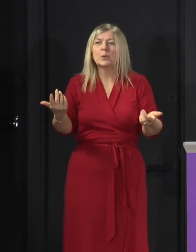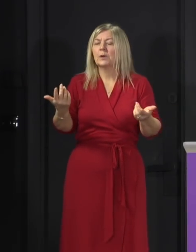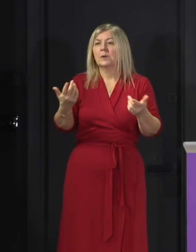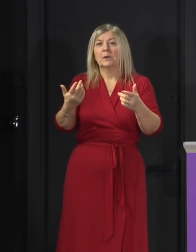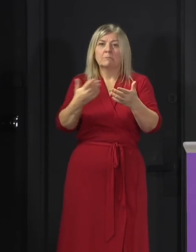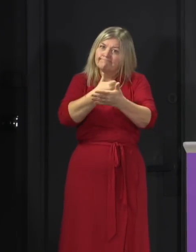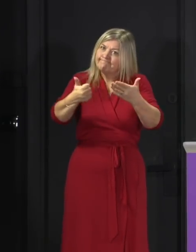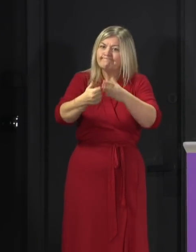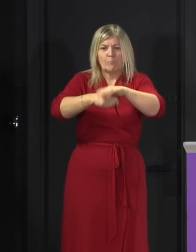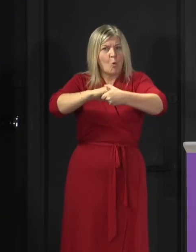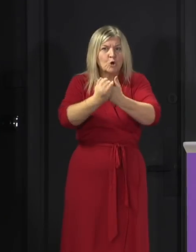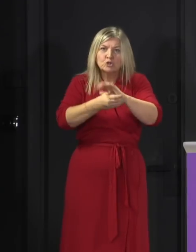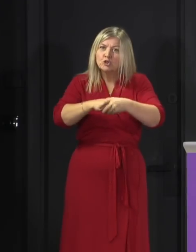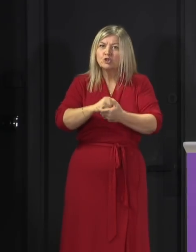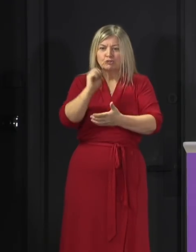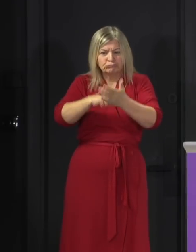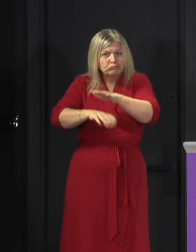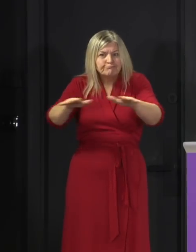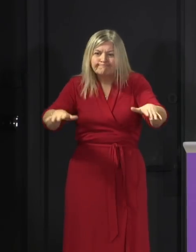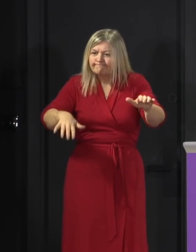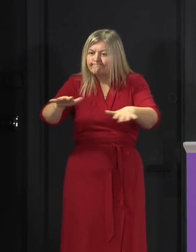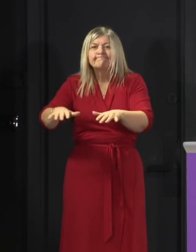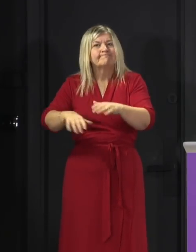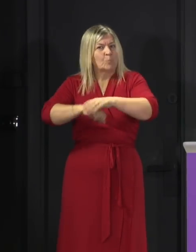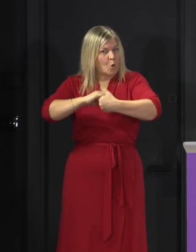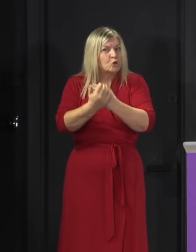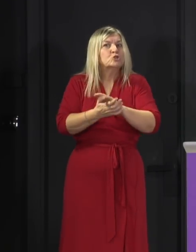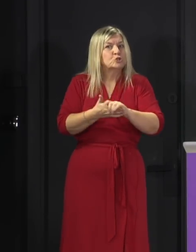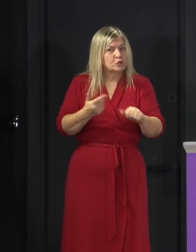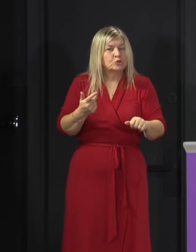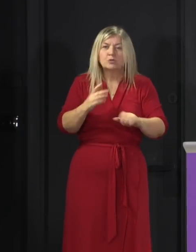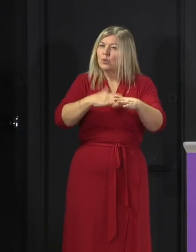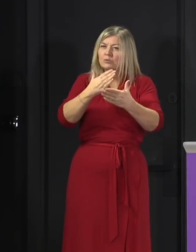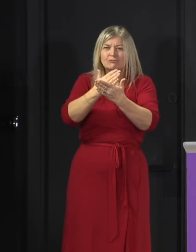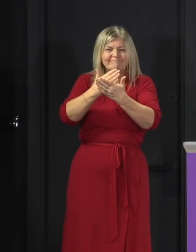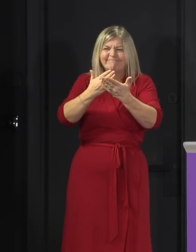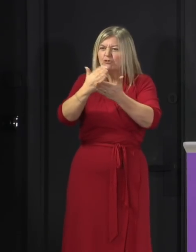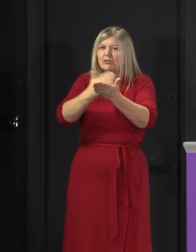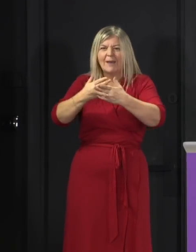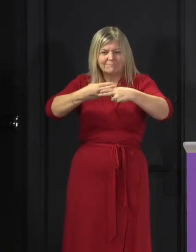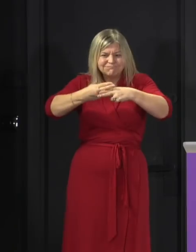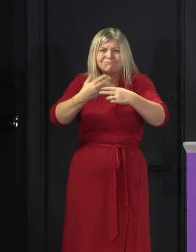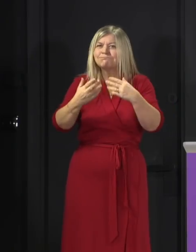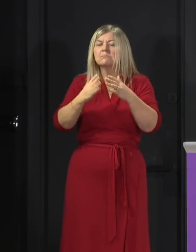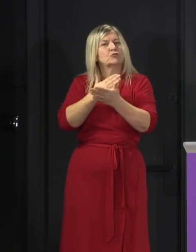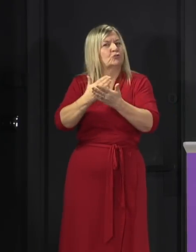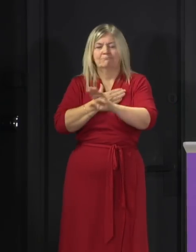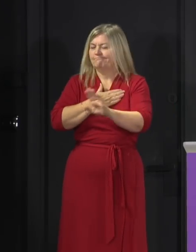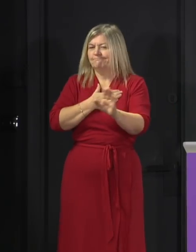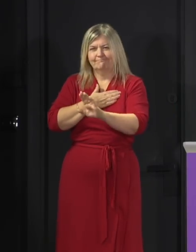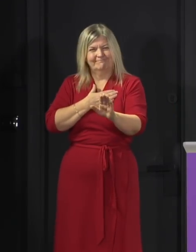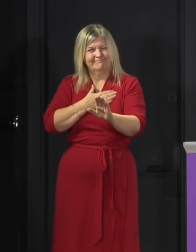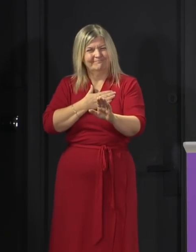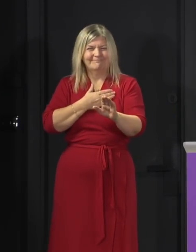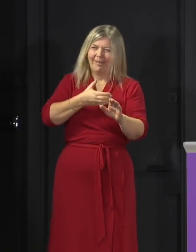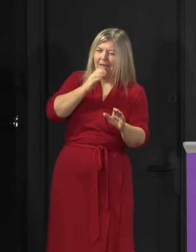share cutlery or crockery, just take all of these precautions. So that's, I suppose, the pragmatism that I